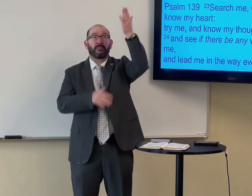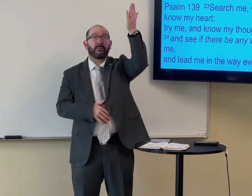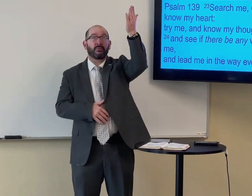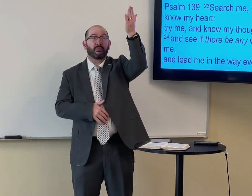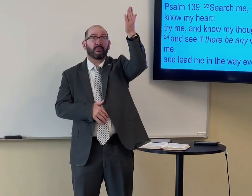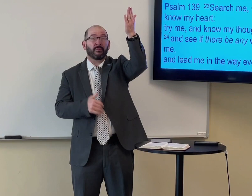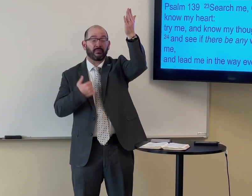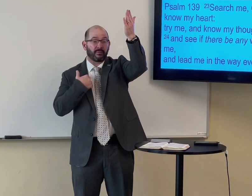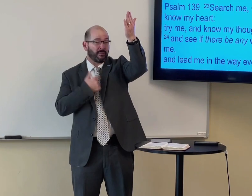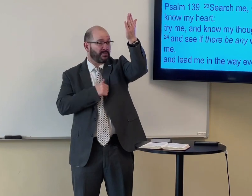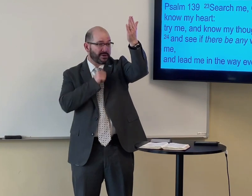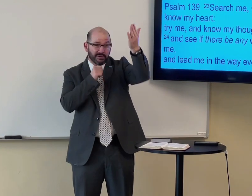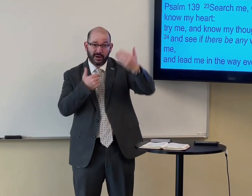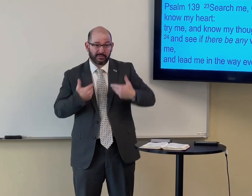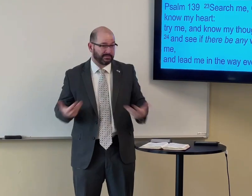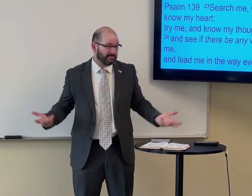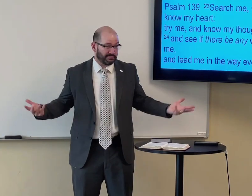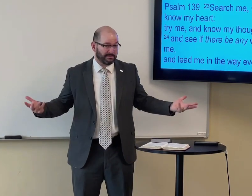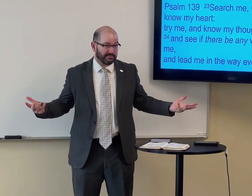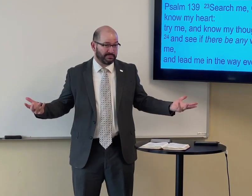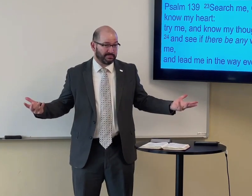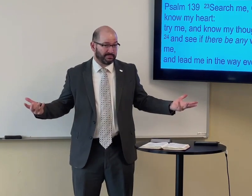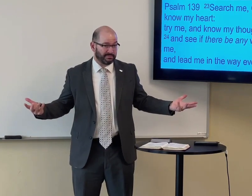God is perfect, and we're not.